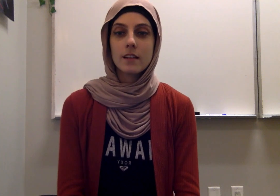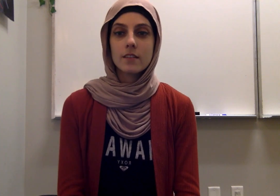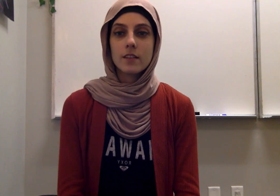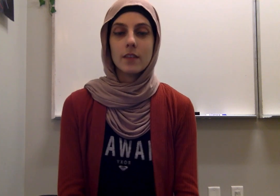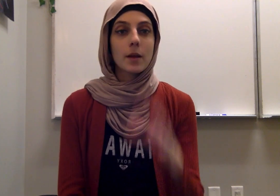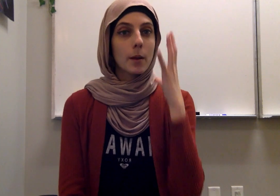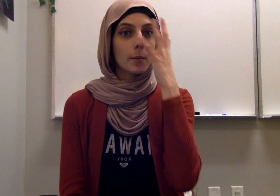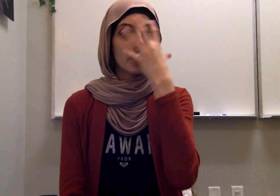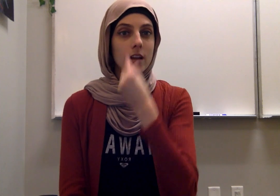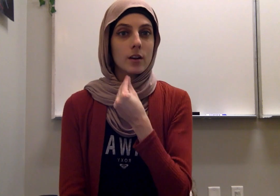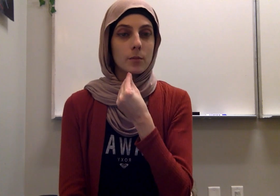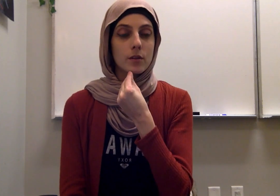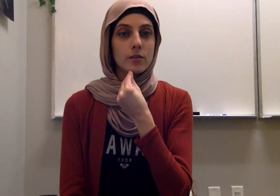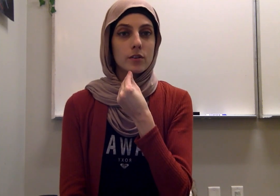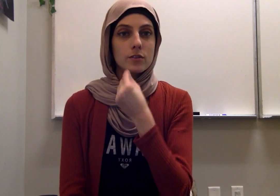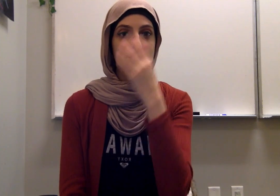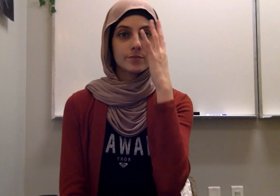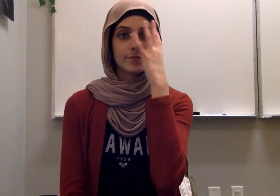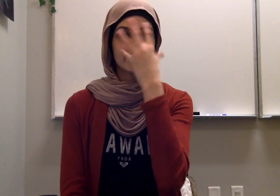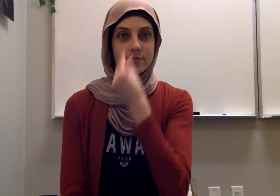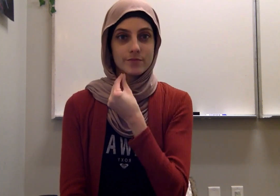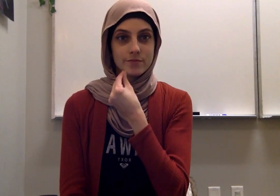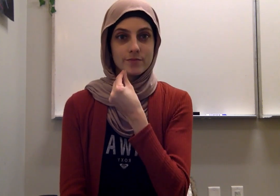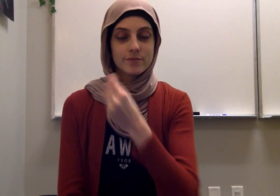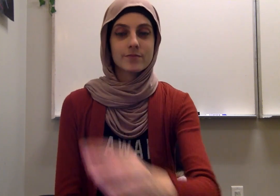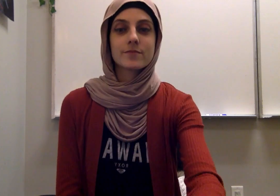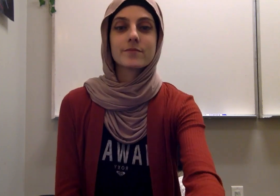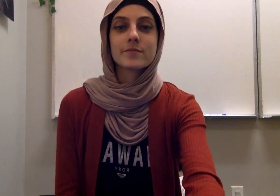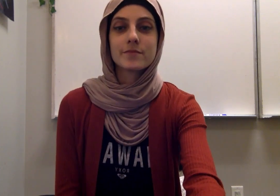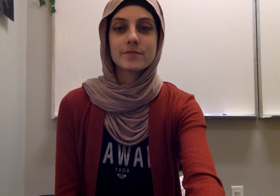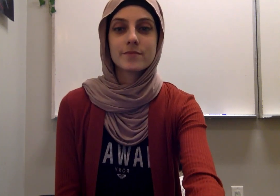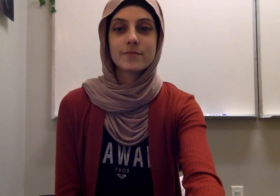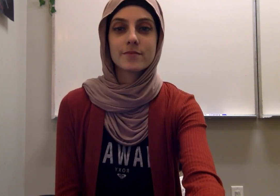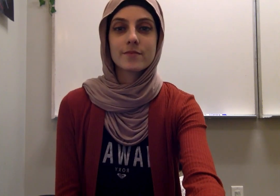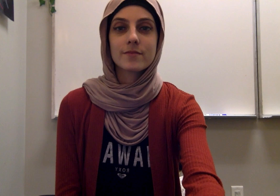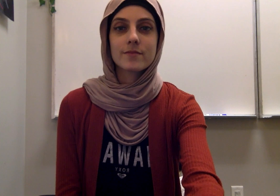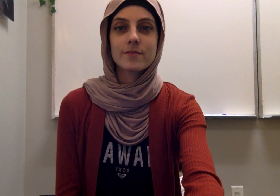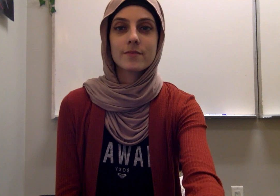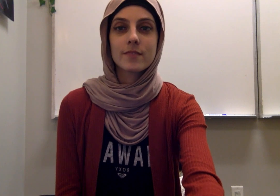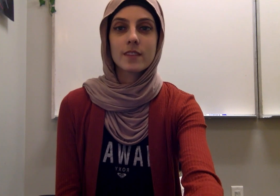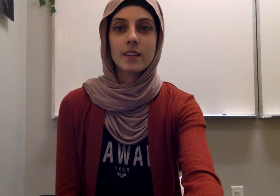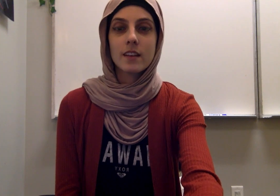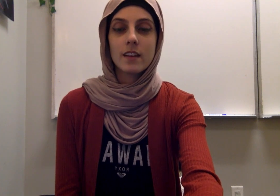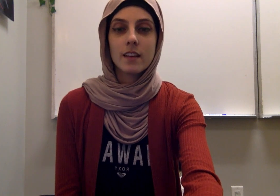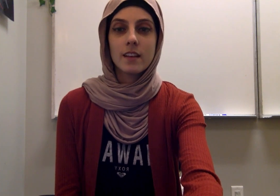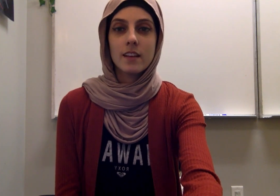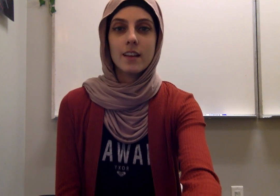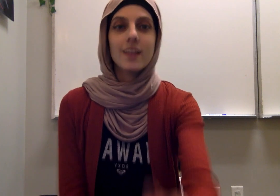Okay. Pretty or beautiful.